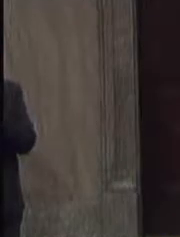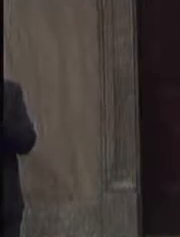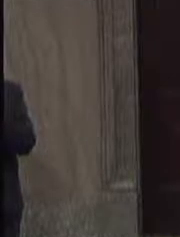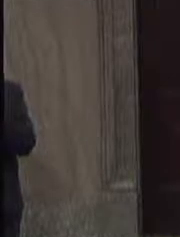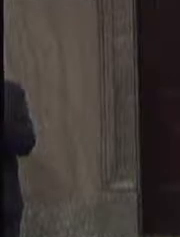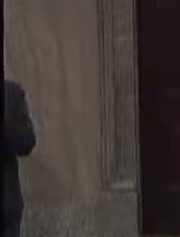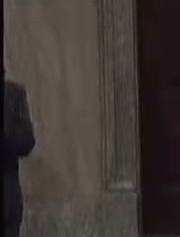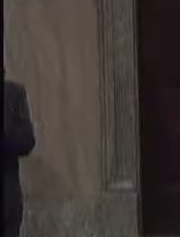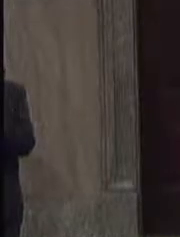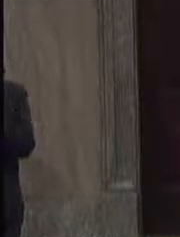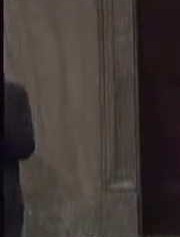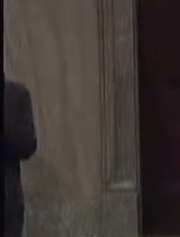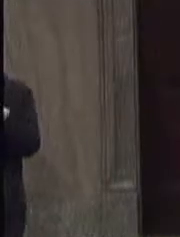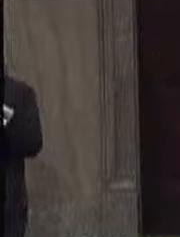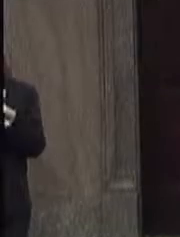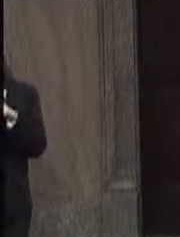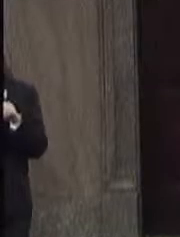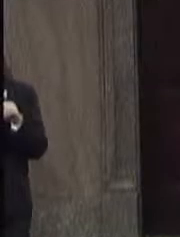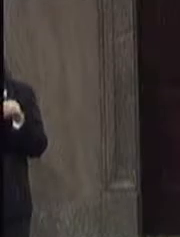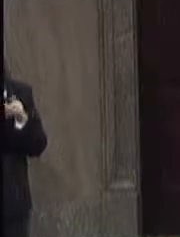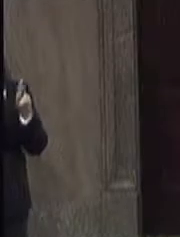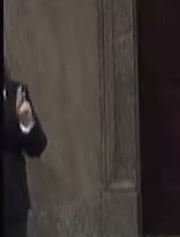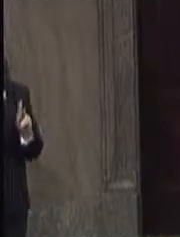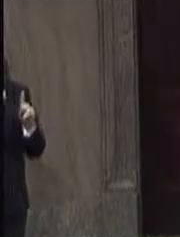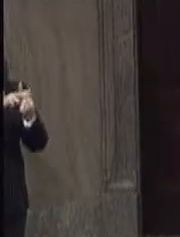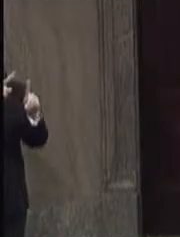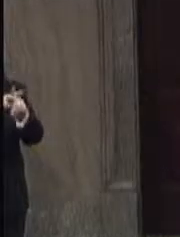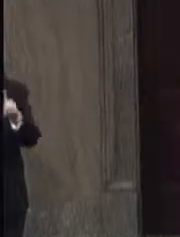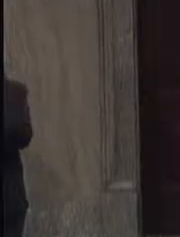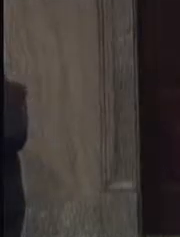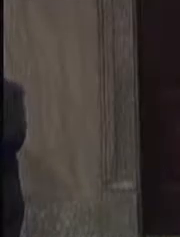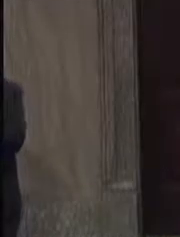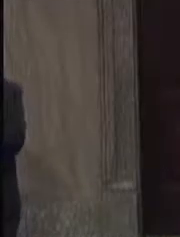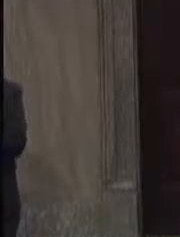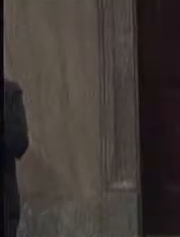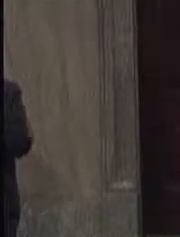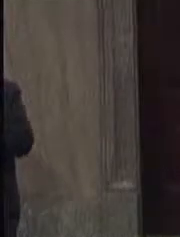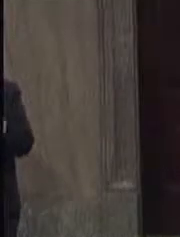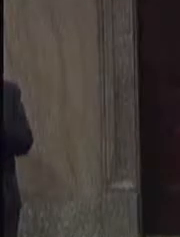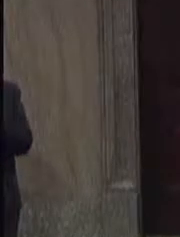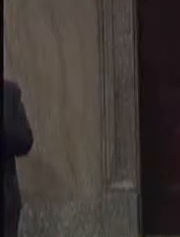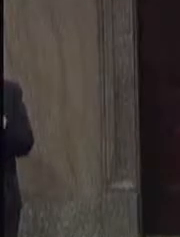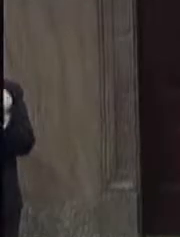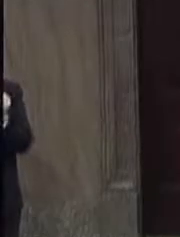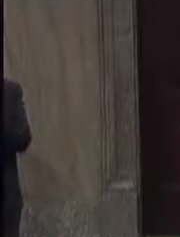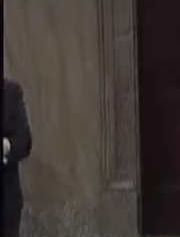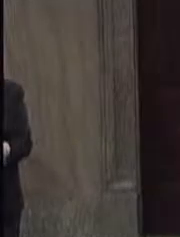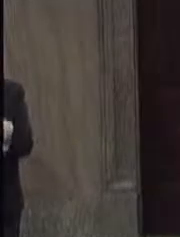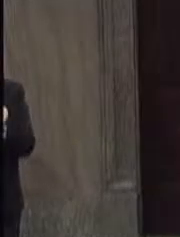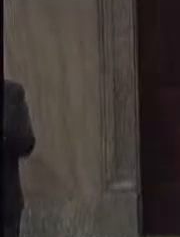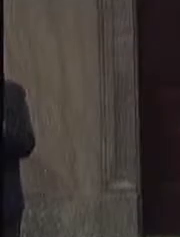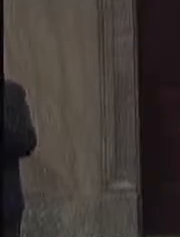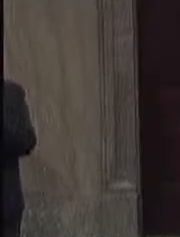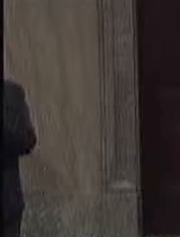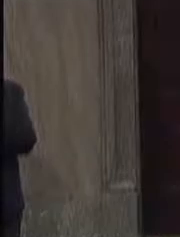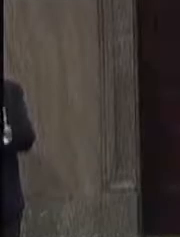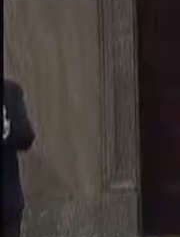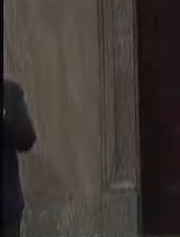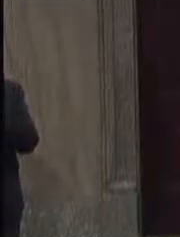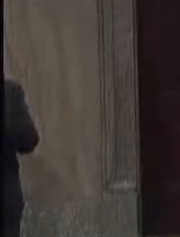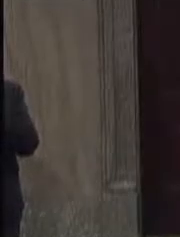to be absorbed by the people that are already short-staffed. There is no way for them to keep up with the mandated state guidelines